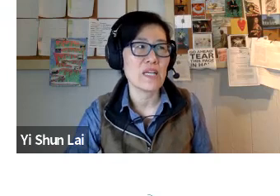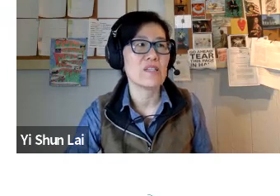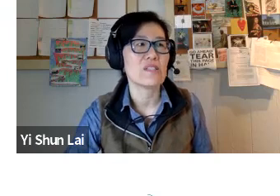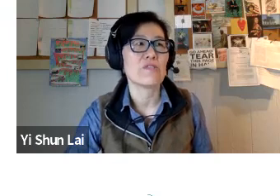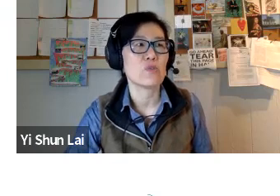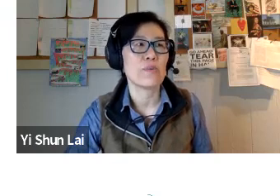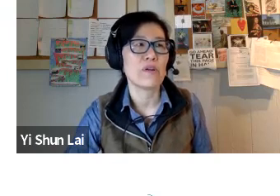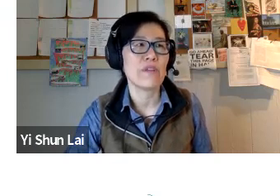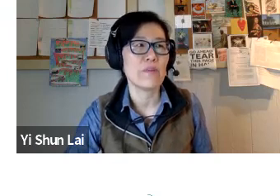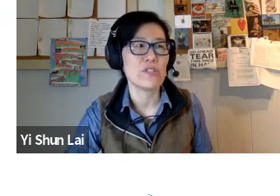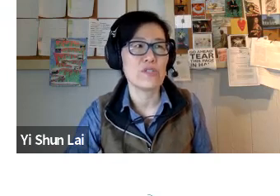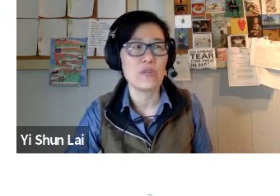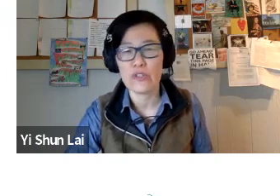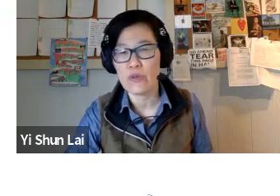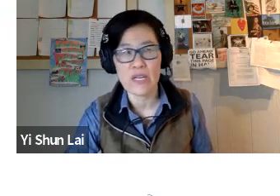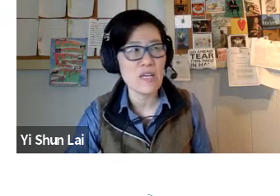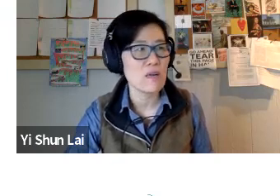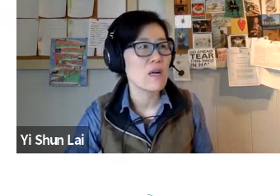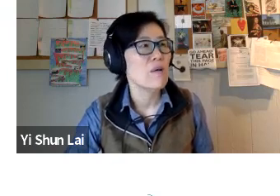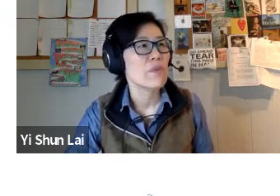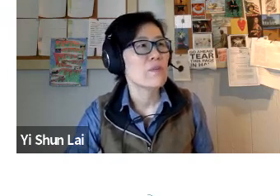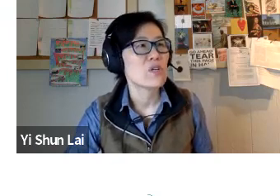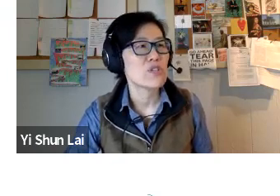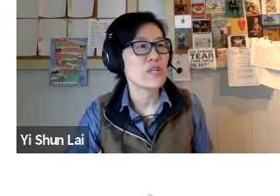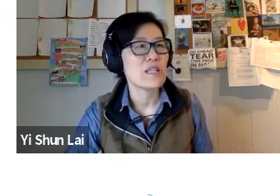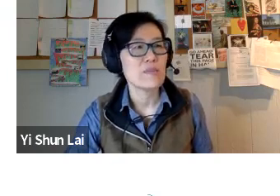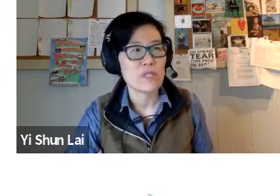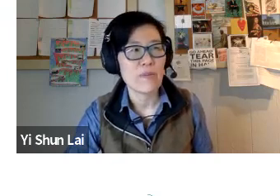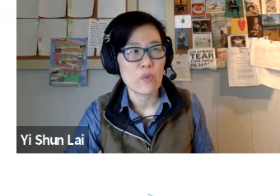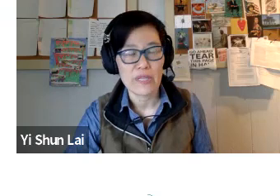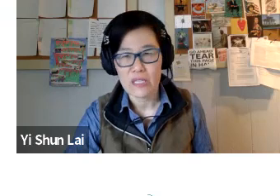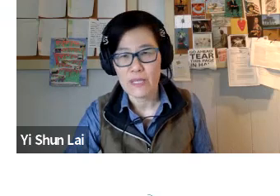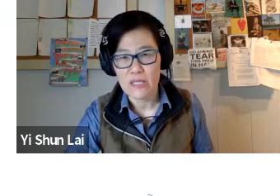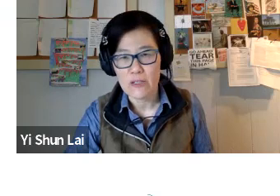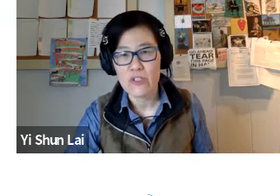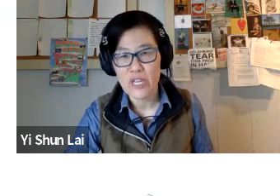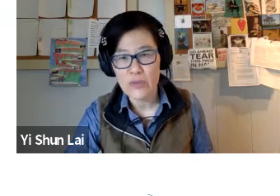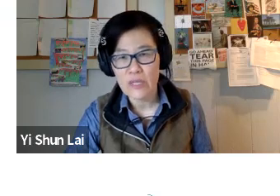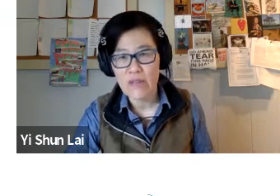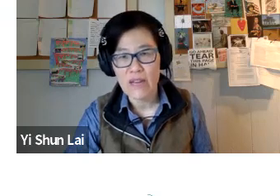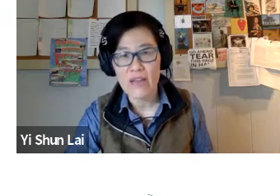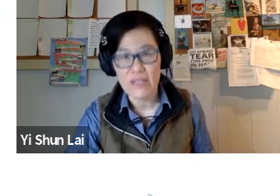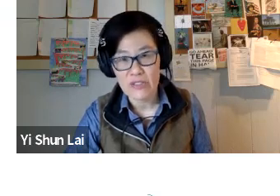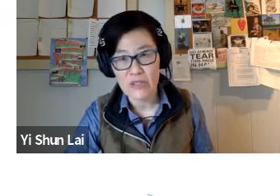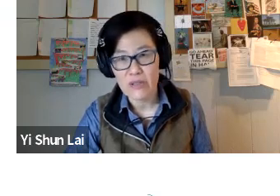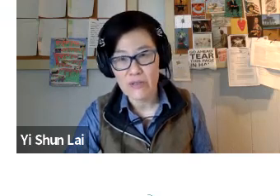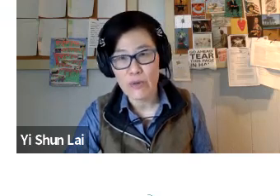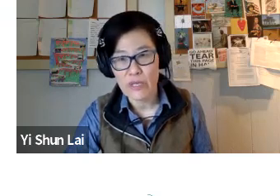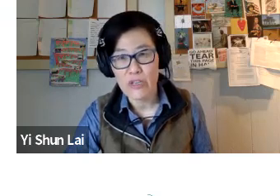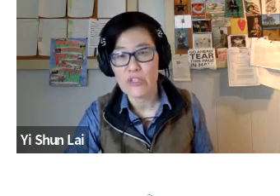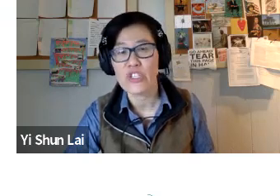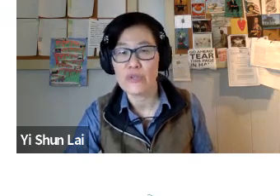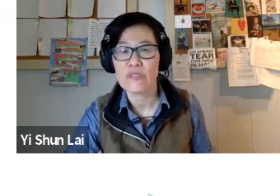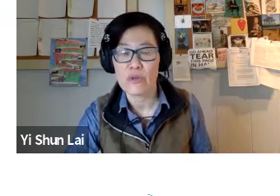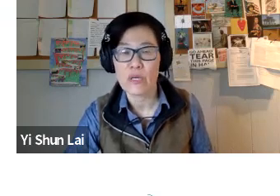Gabby, protagonist, is the first woman in her family to do unusual thing here, but her journey ends up doing something really unexpected here. Genuinely, that is the